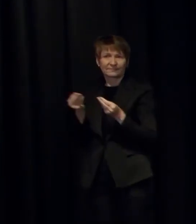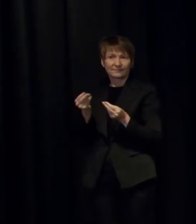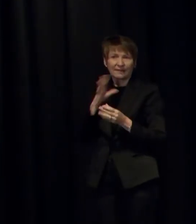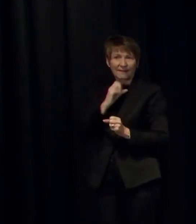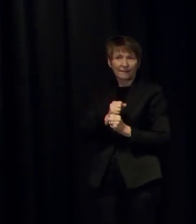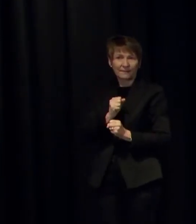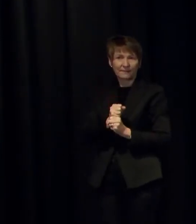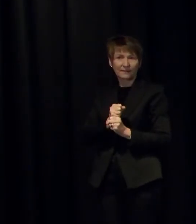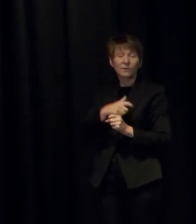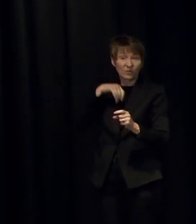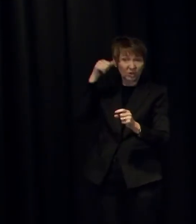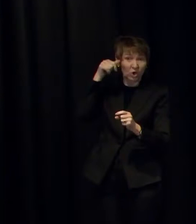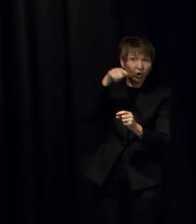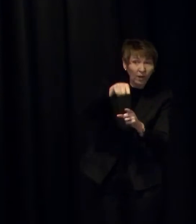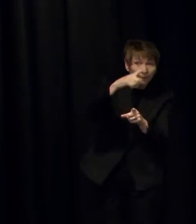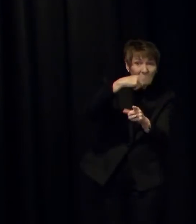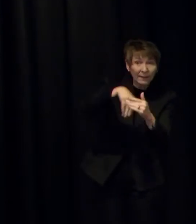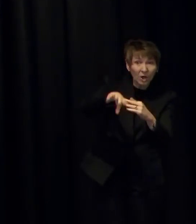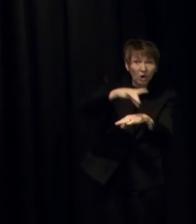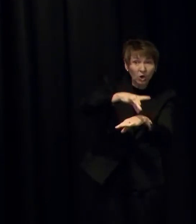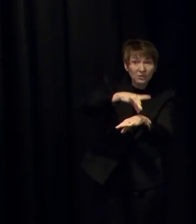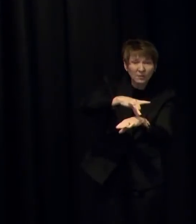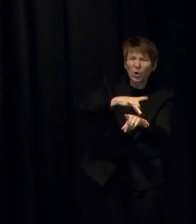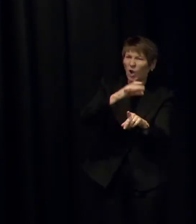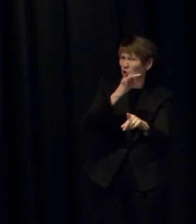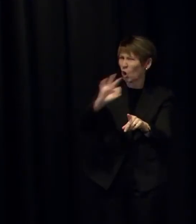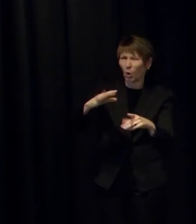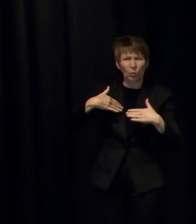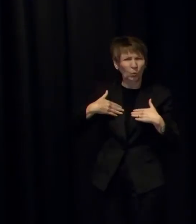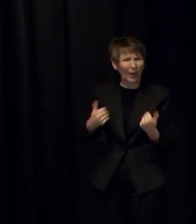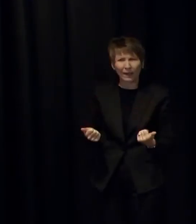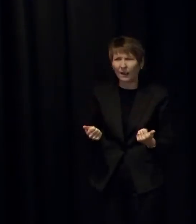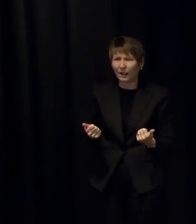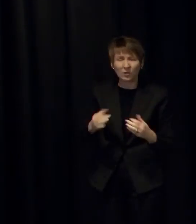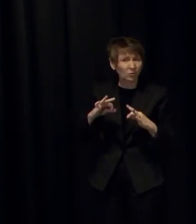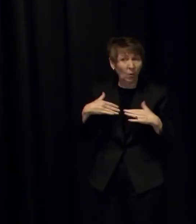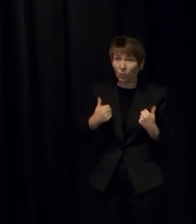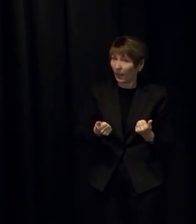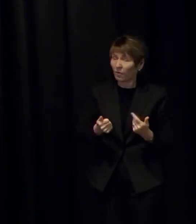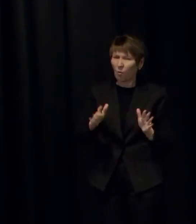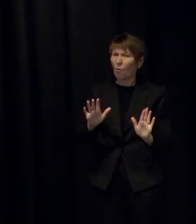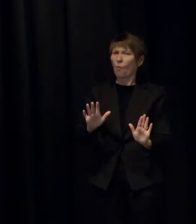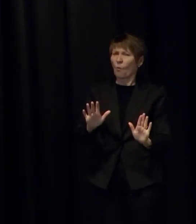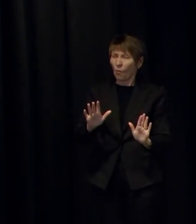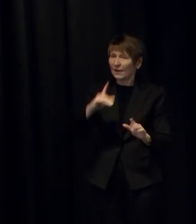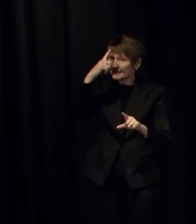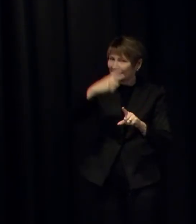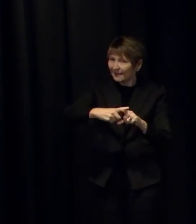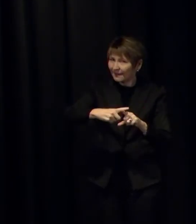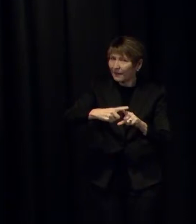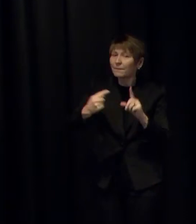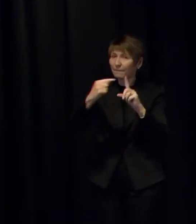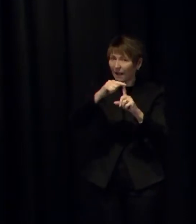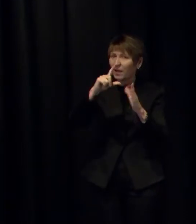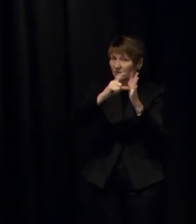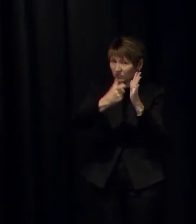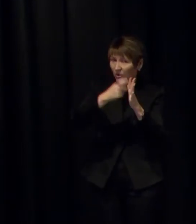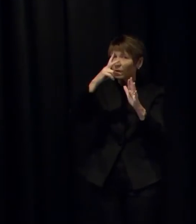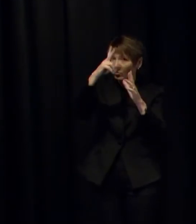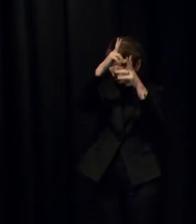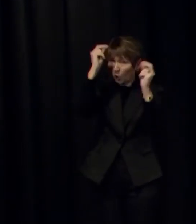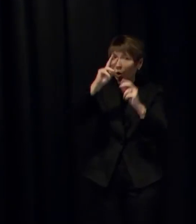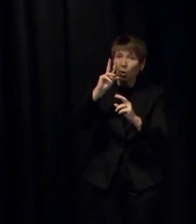and the staff who are caring for them are under a lot of pressure. But those numbers are better than we thought they would be.